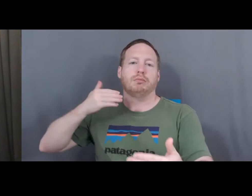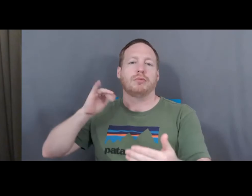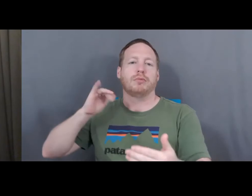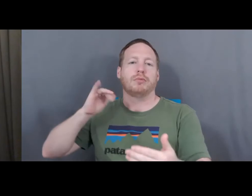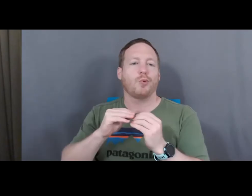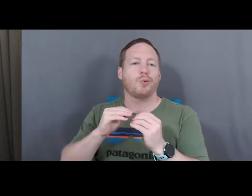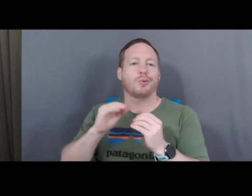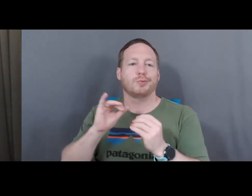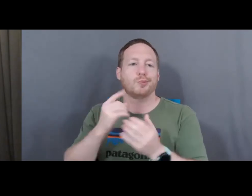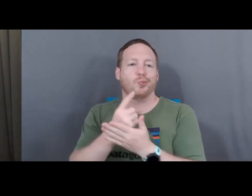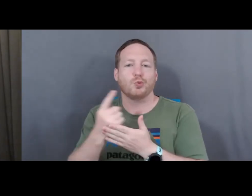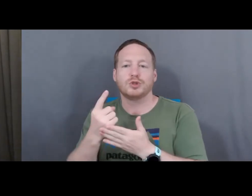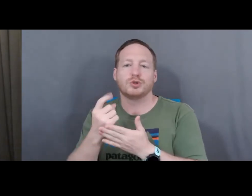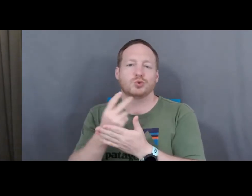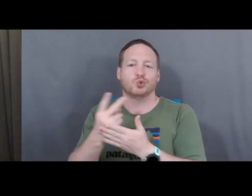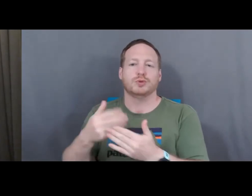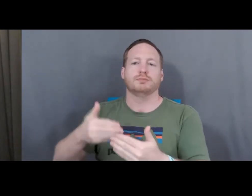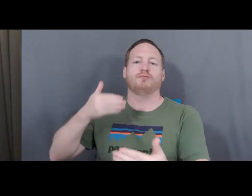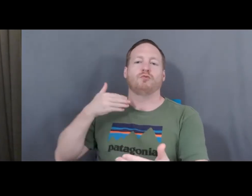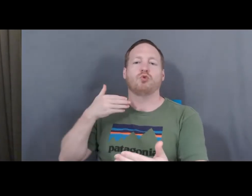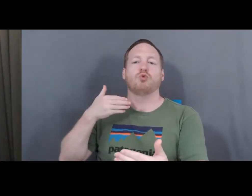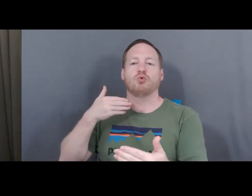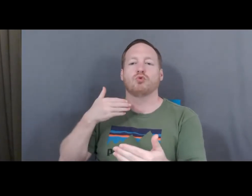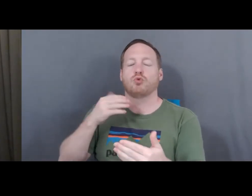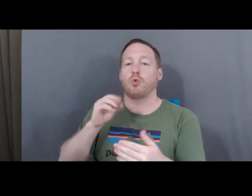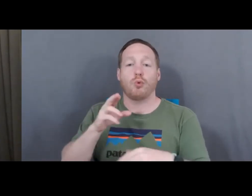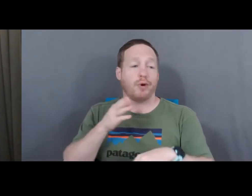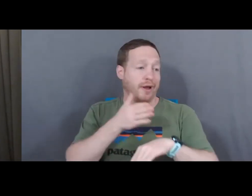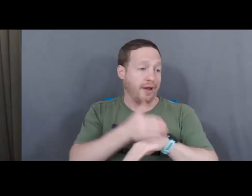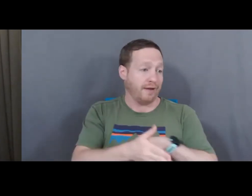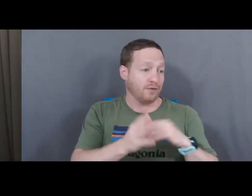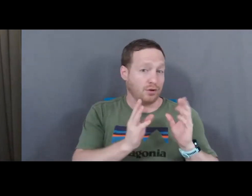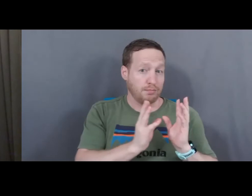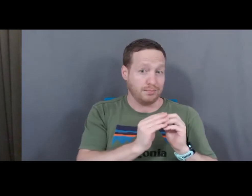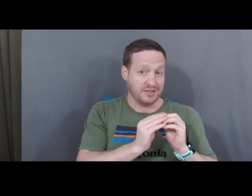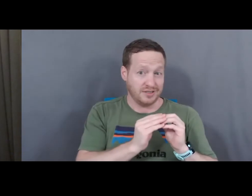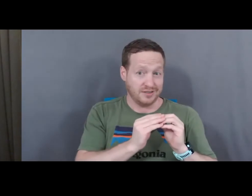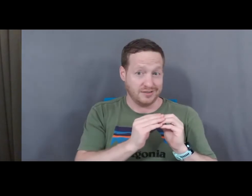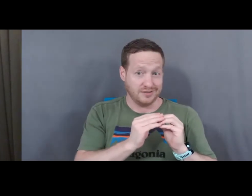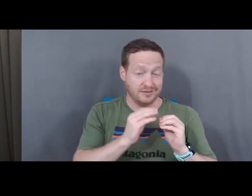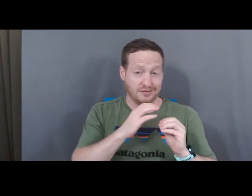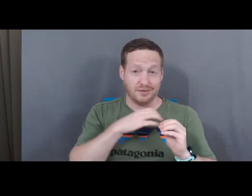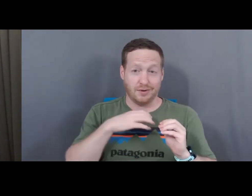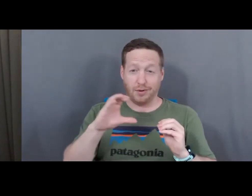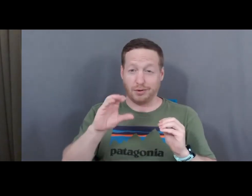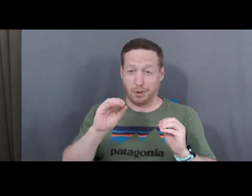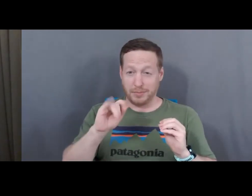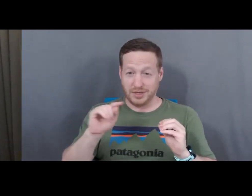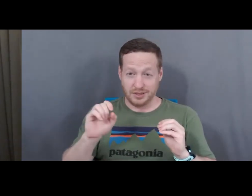chair so that we get some more prep for the meetings. It could be a week or